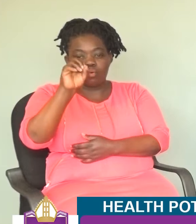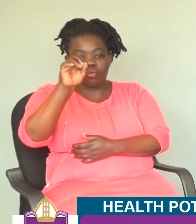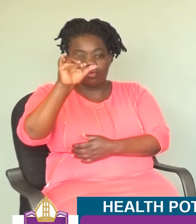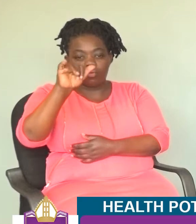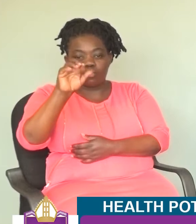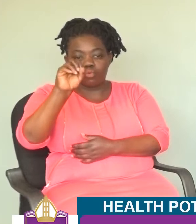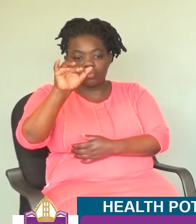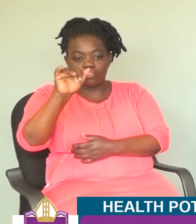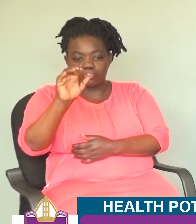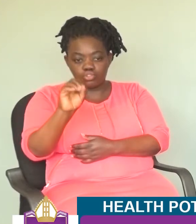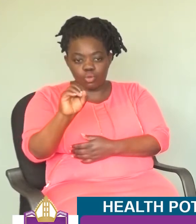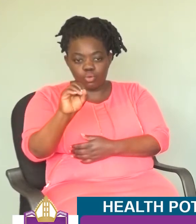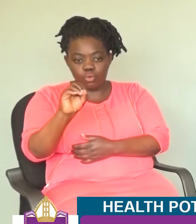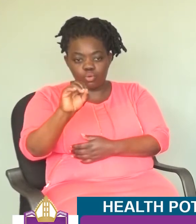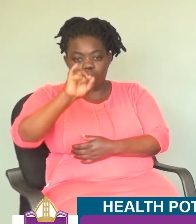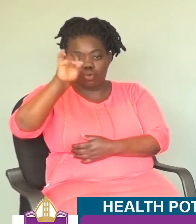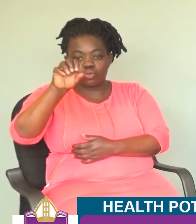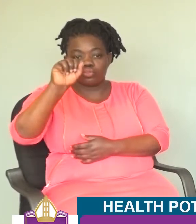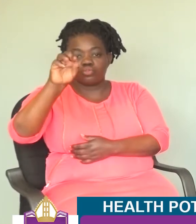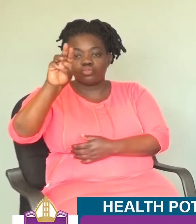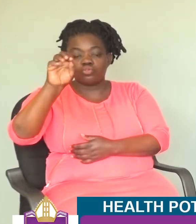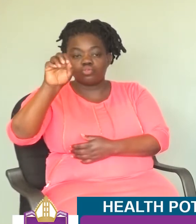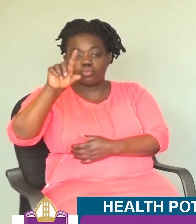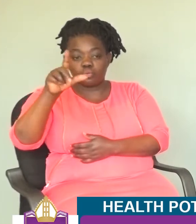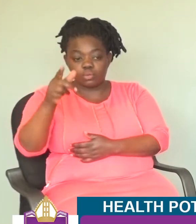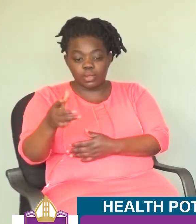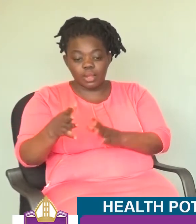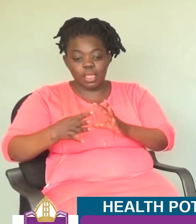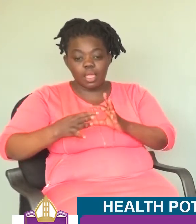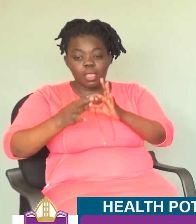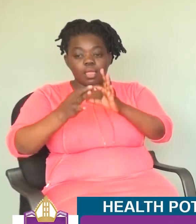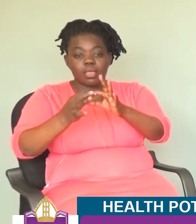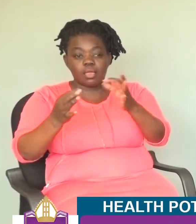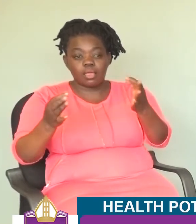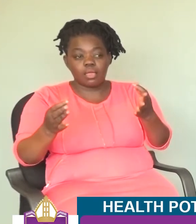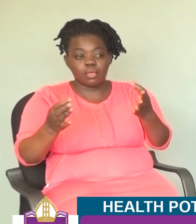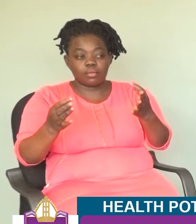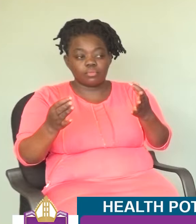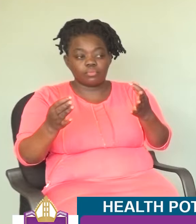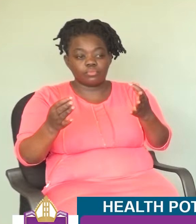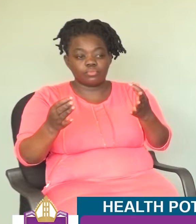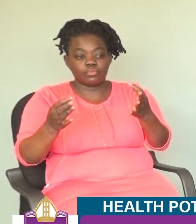Dralega. Mr. Anguyo is a coordinator of